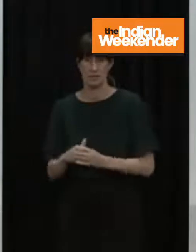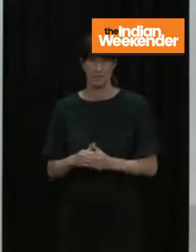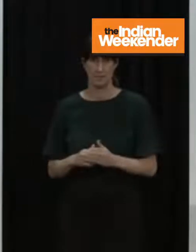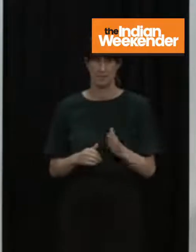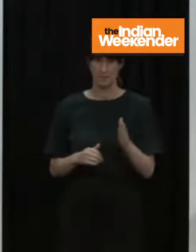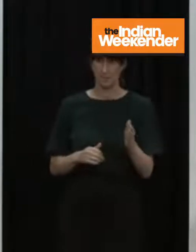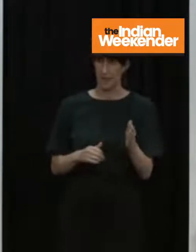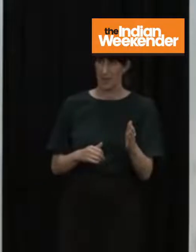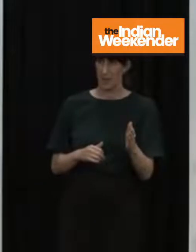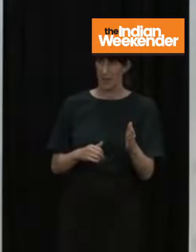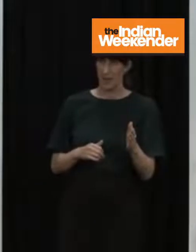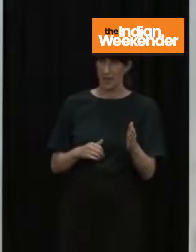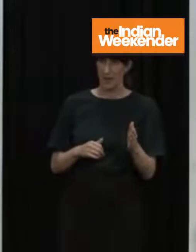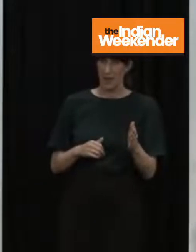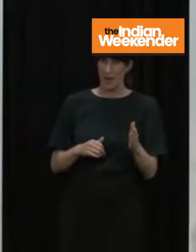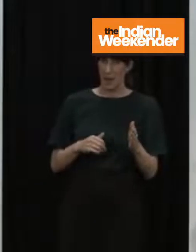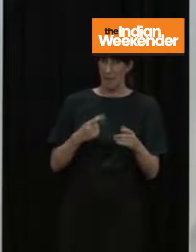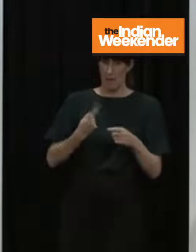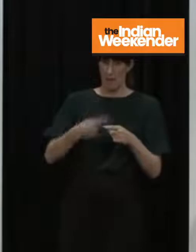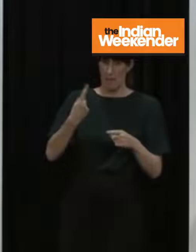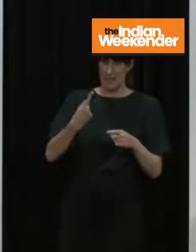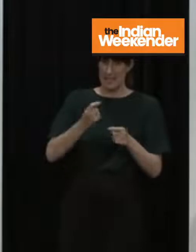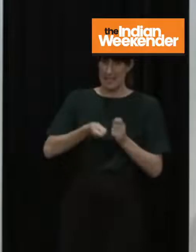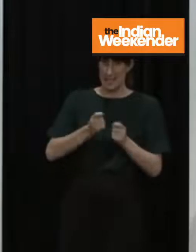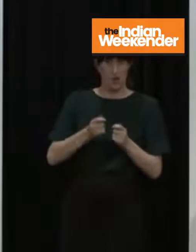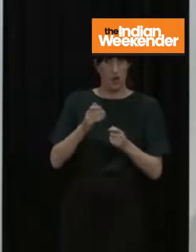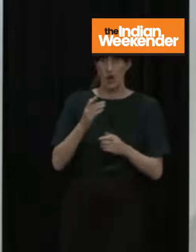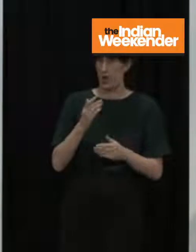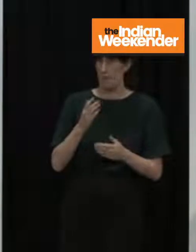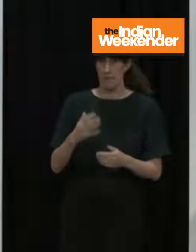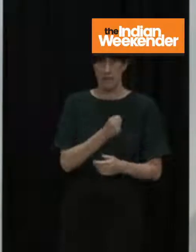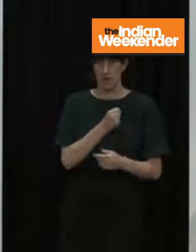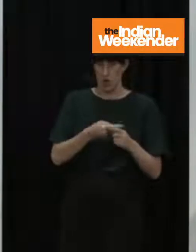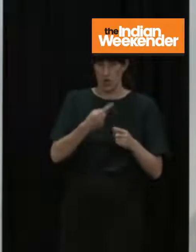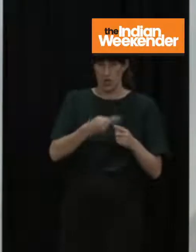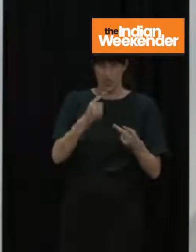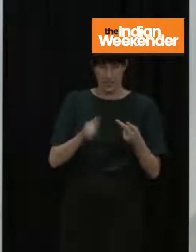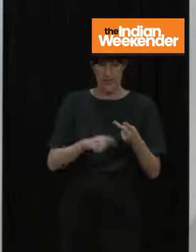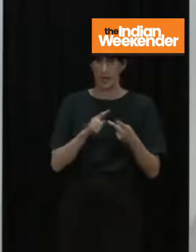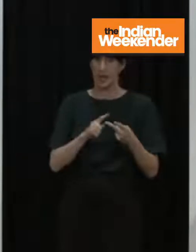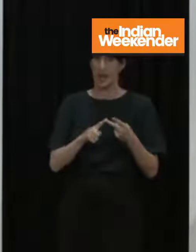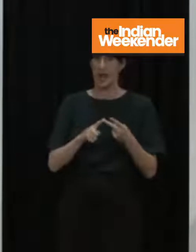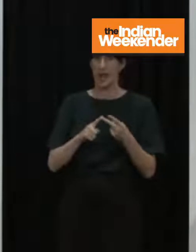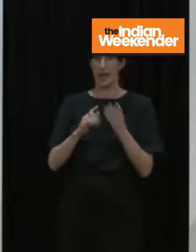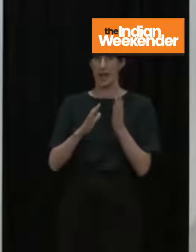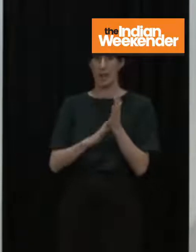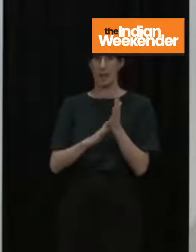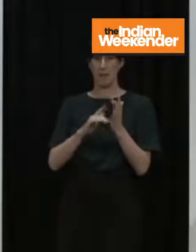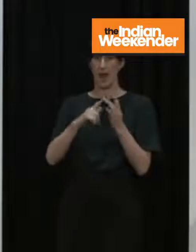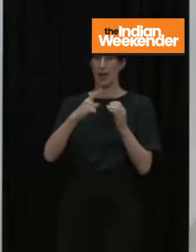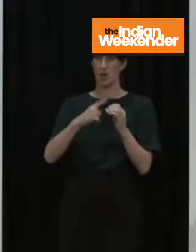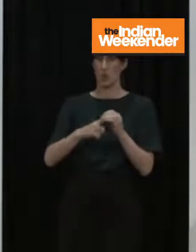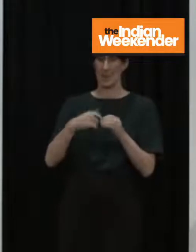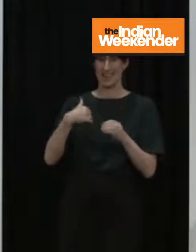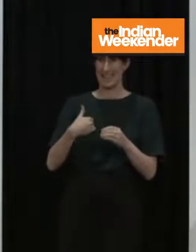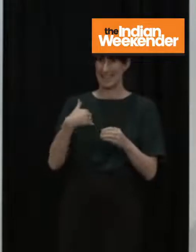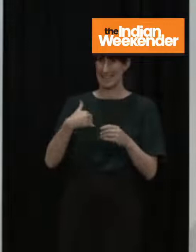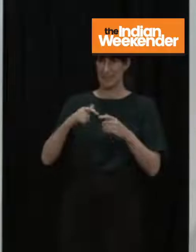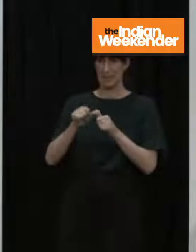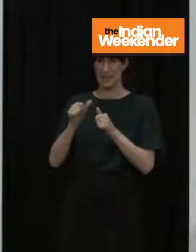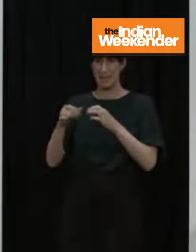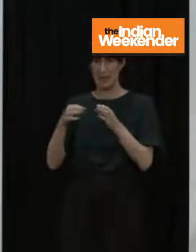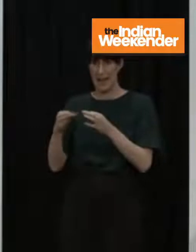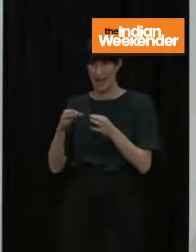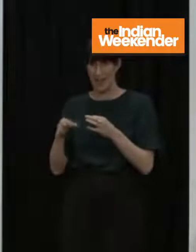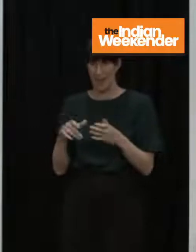as a matter of urgency, that MIQ needed a fit-for-purpose plan. And none of that was in place by the time Delta